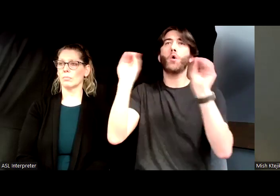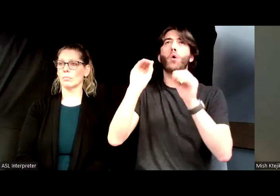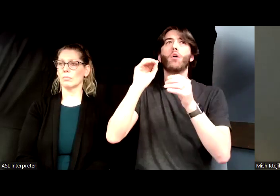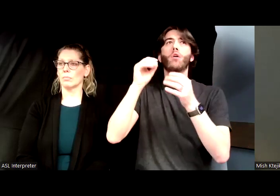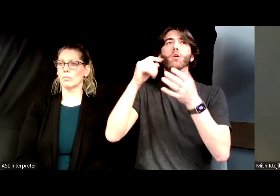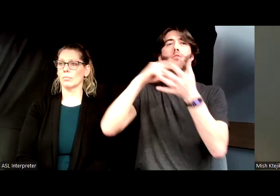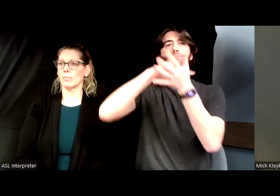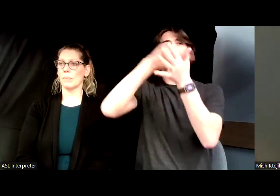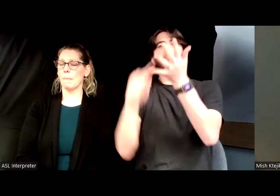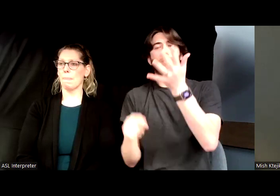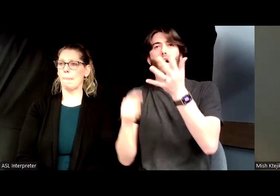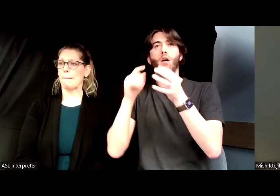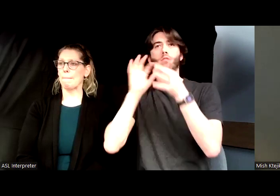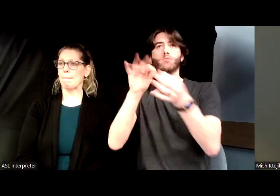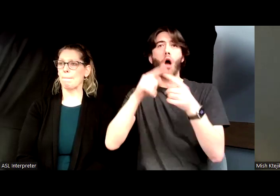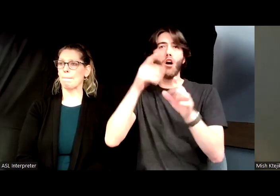the EIPA